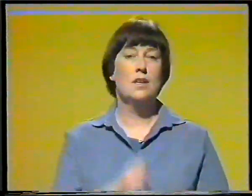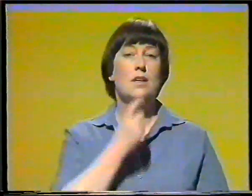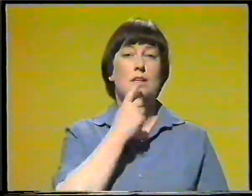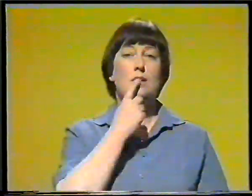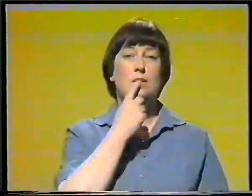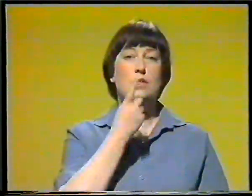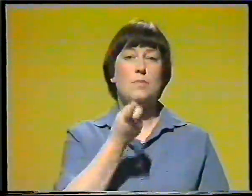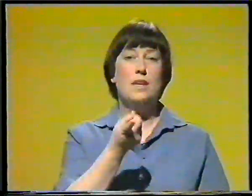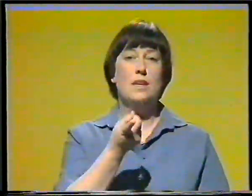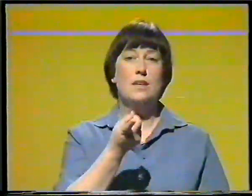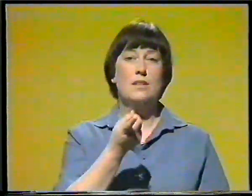To speak.